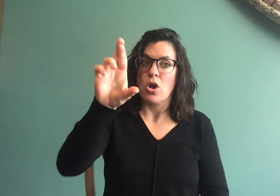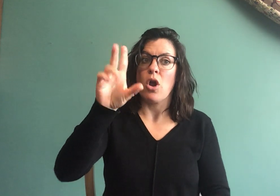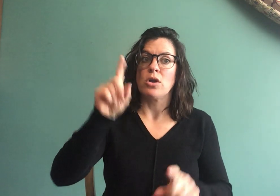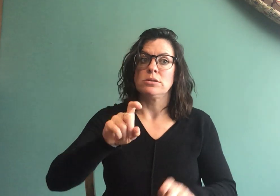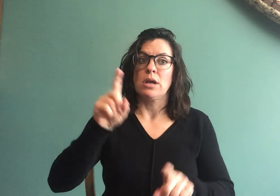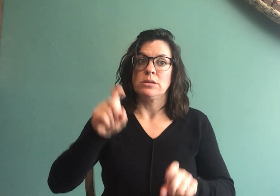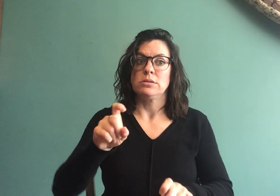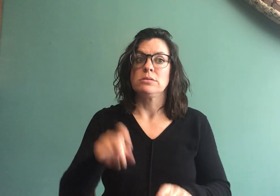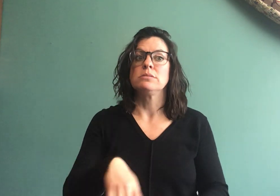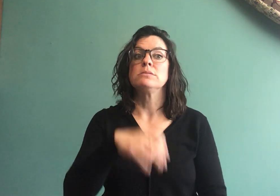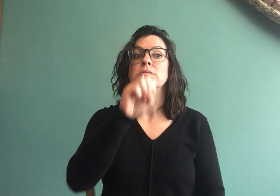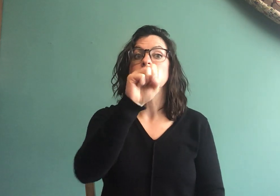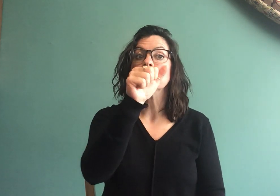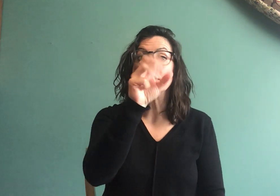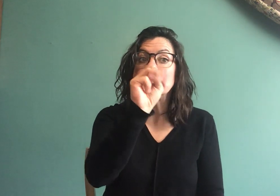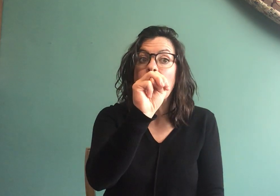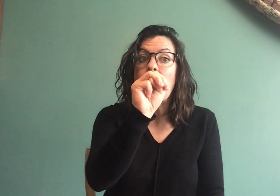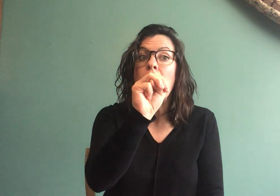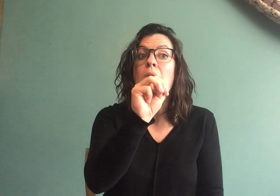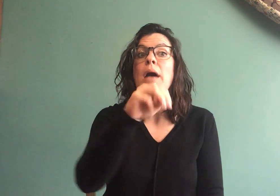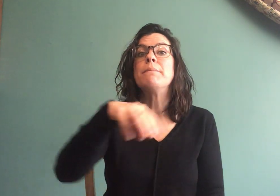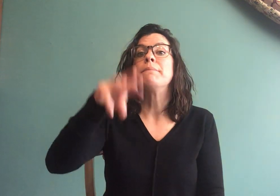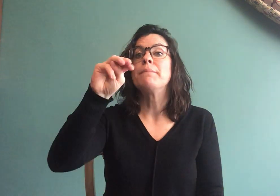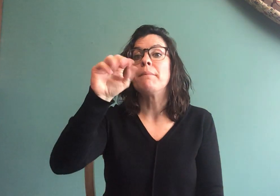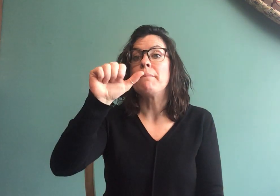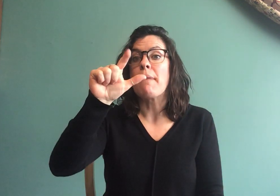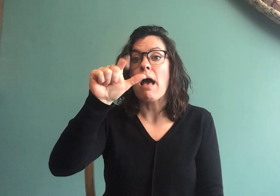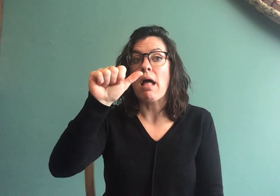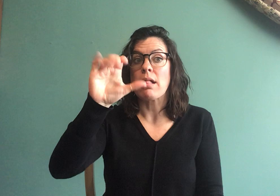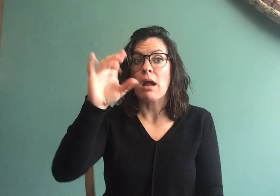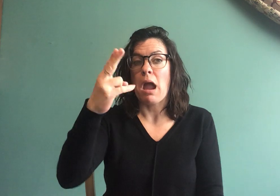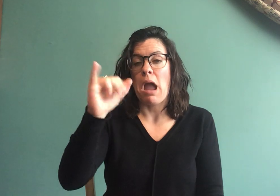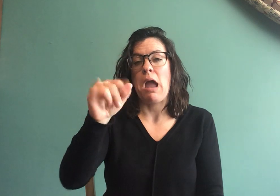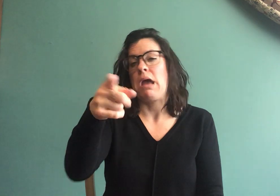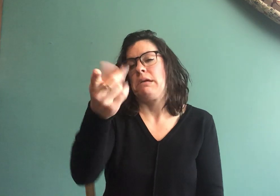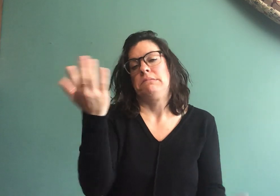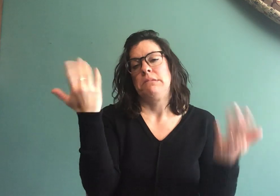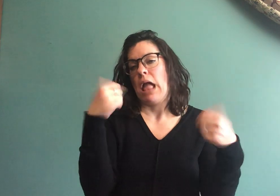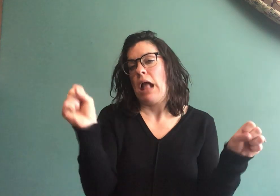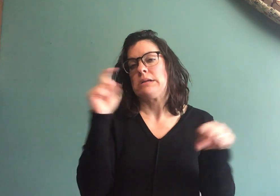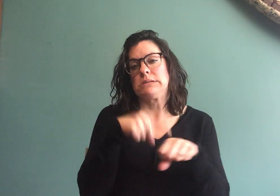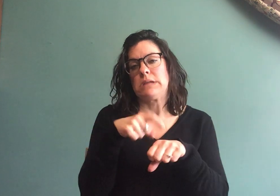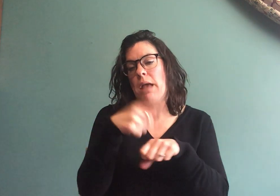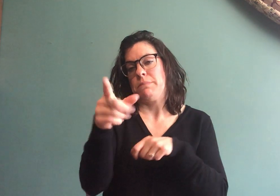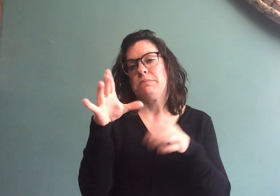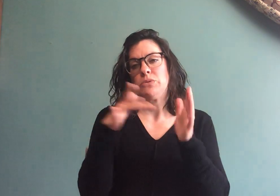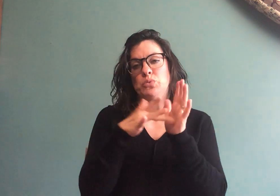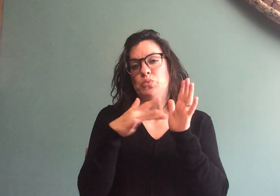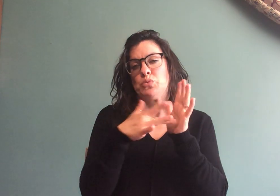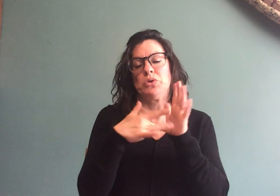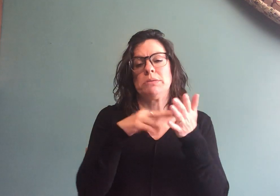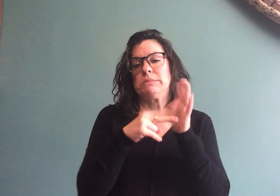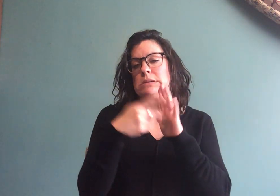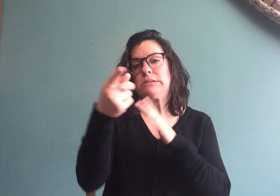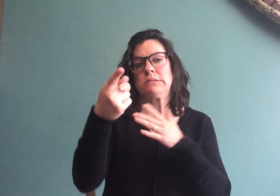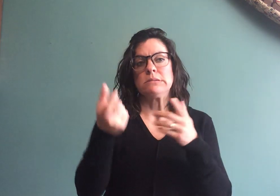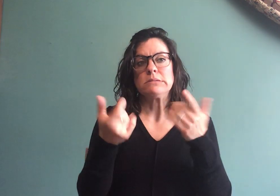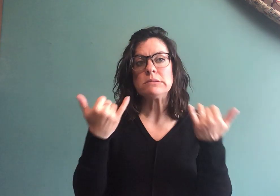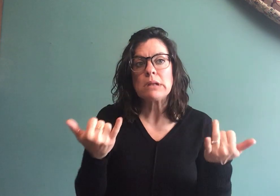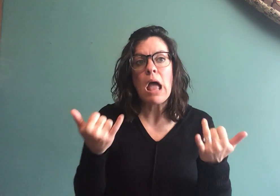if you want. I don't care. Okay, I will never go through this type of a procedure again to get you there. All right, Megan, if you want